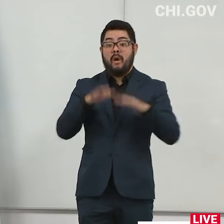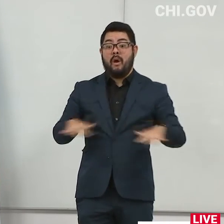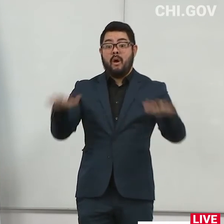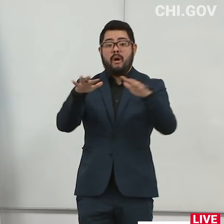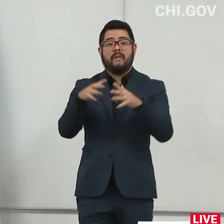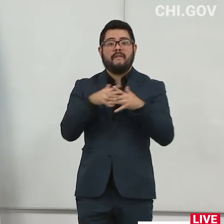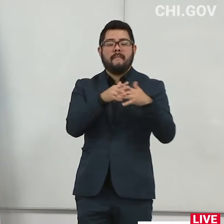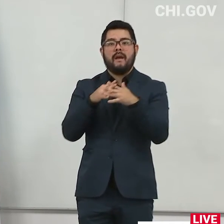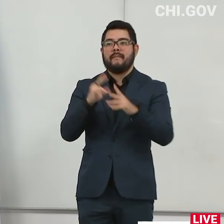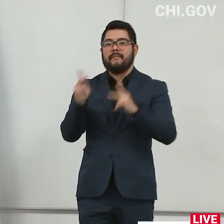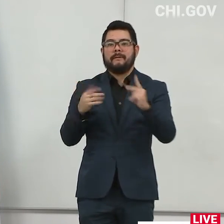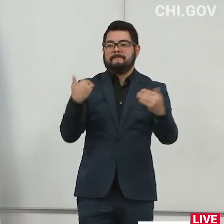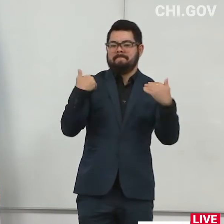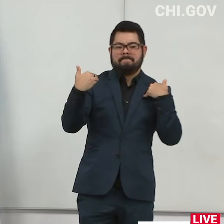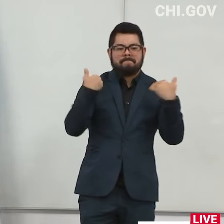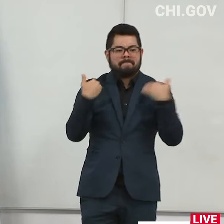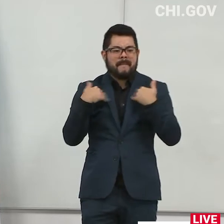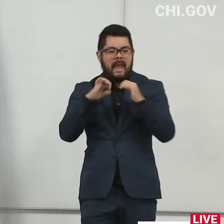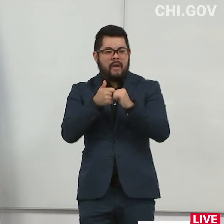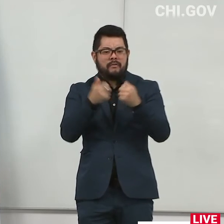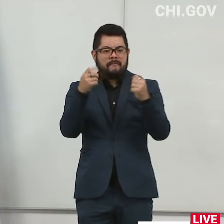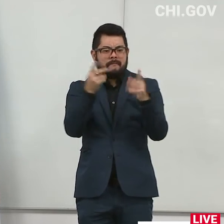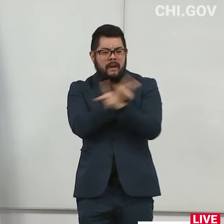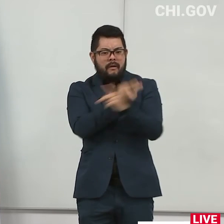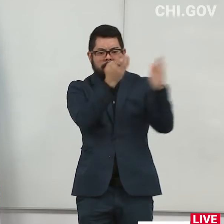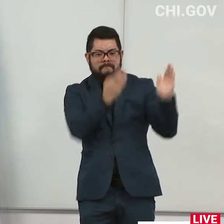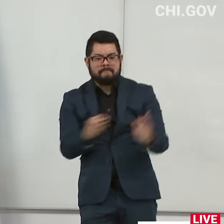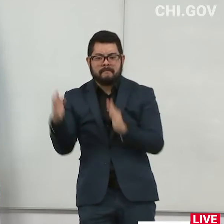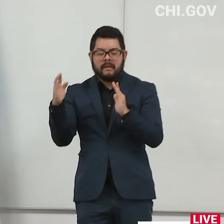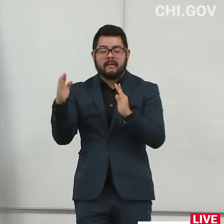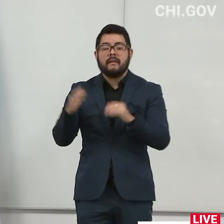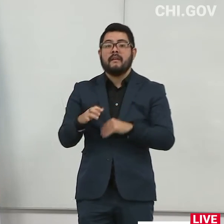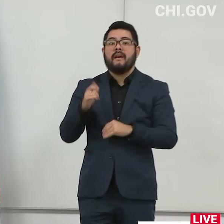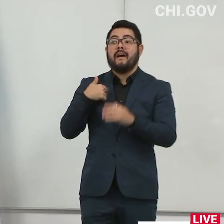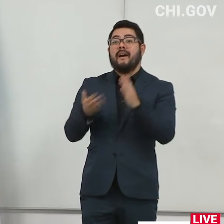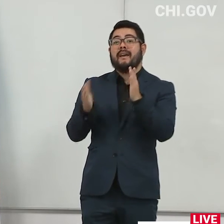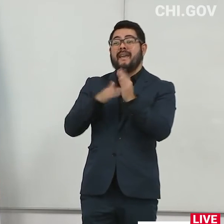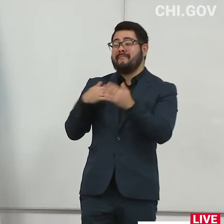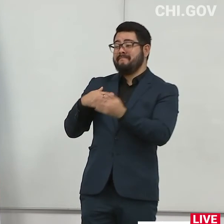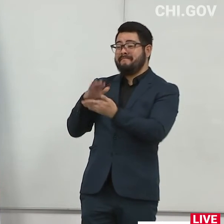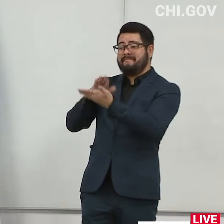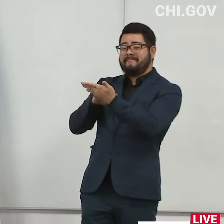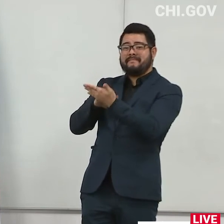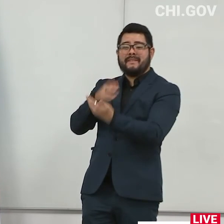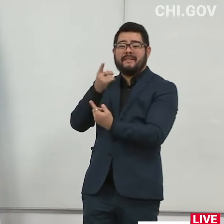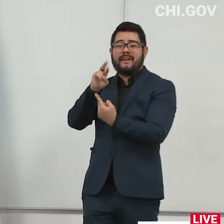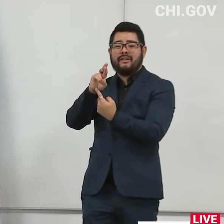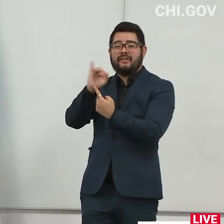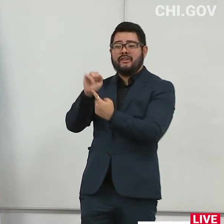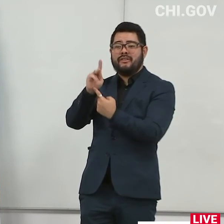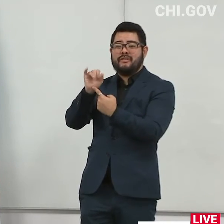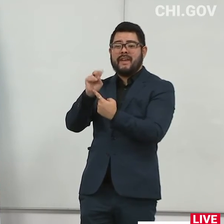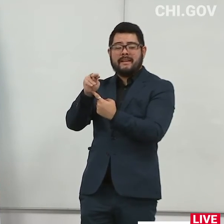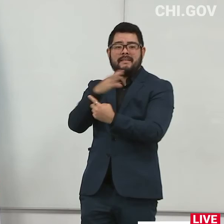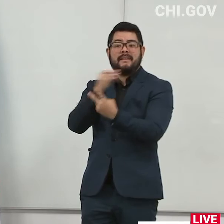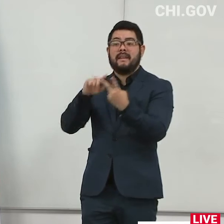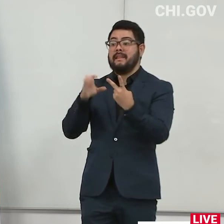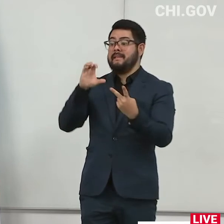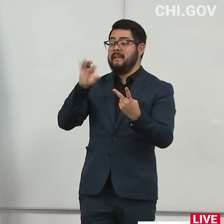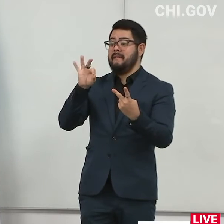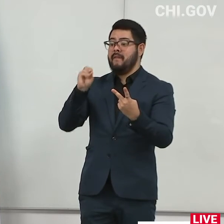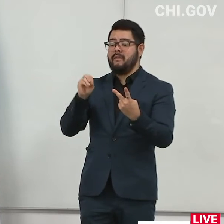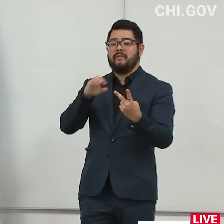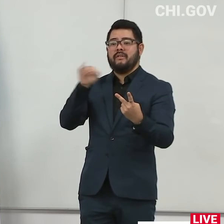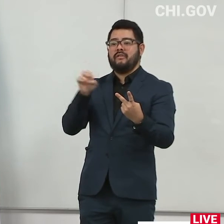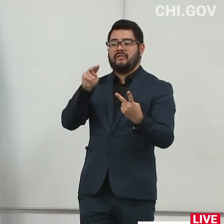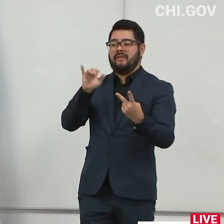on our door and saying, how'd you do it? And that is, I credit Dr. Jackson, but also our CFO, Jenny Bennett, for making sure that